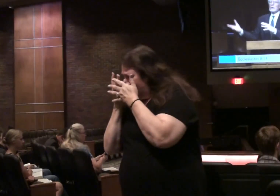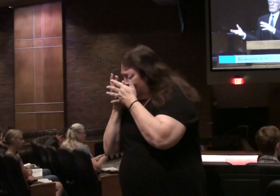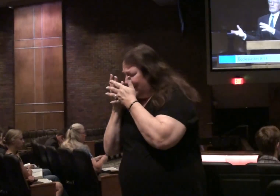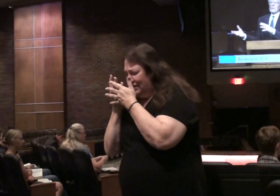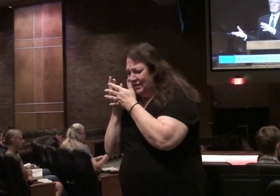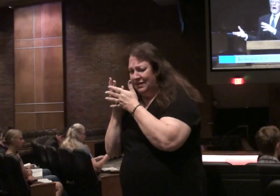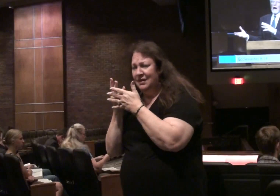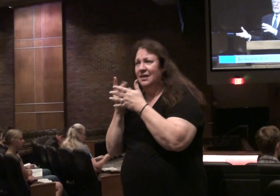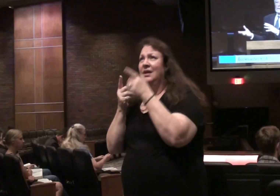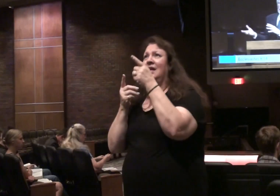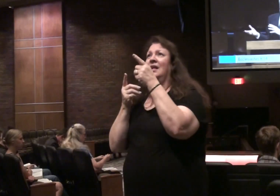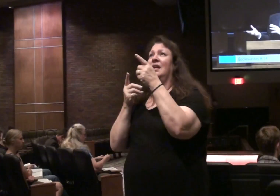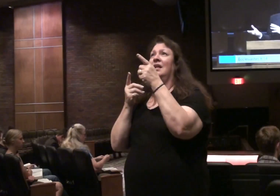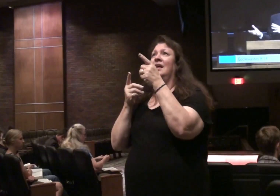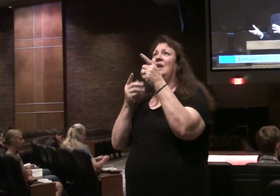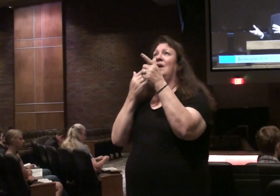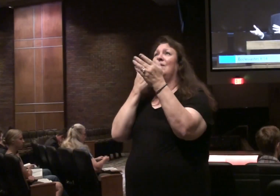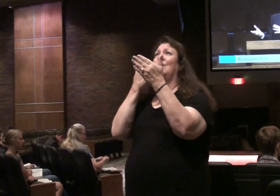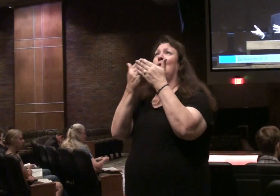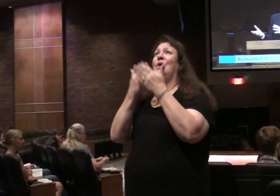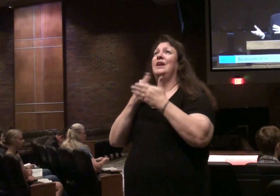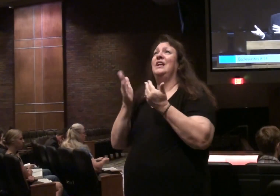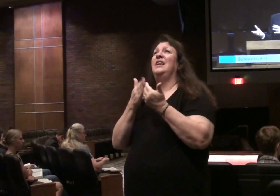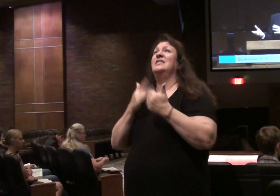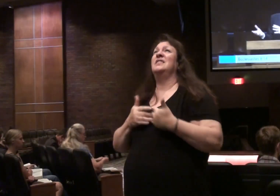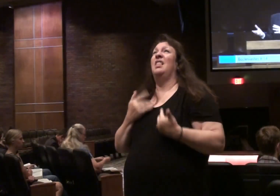and the rulers lived the high good life.